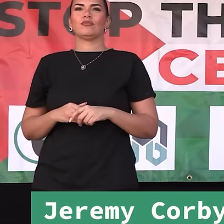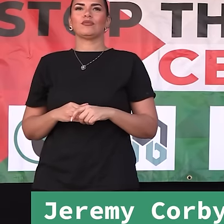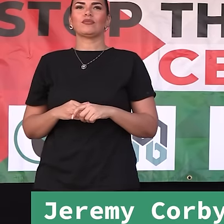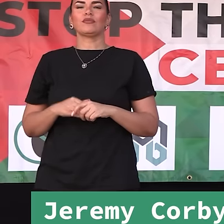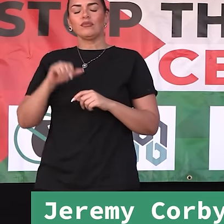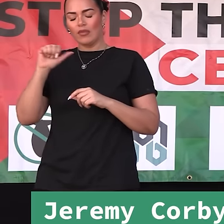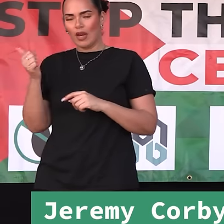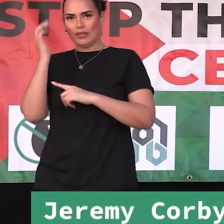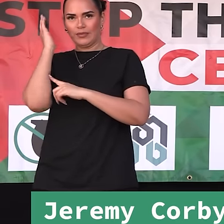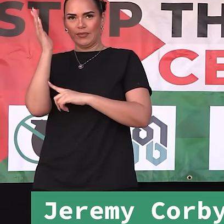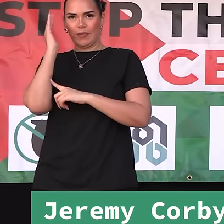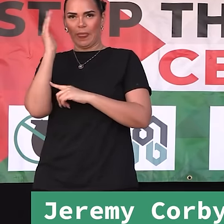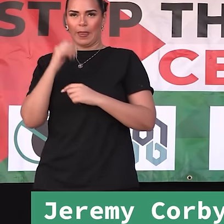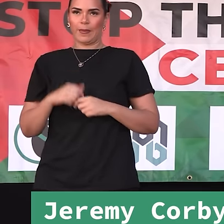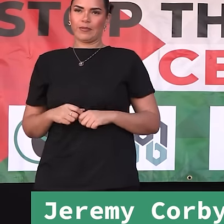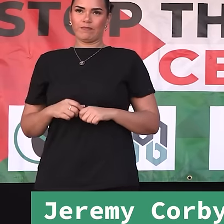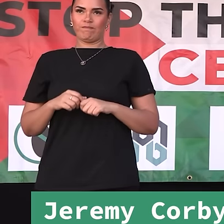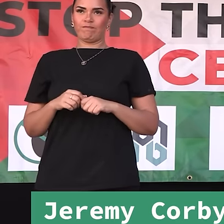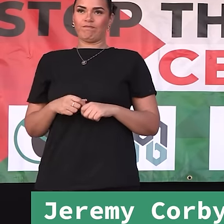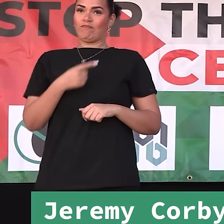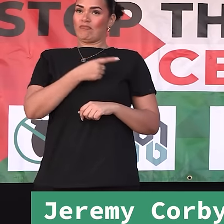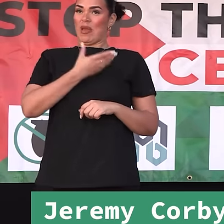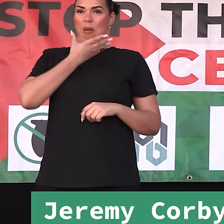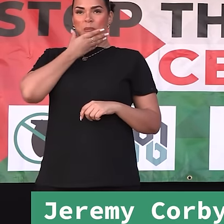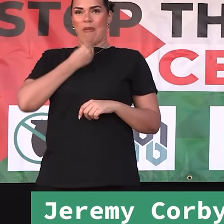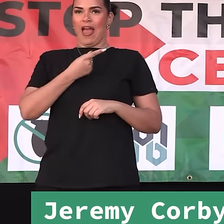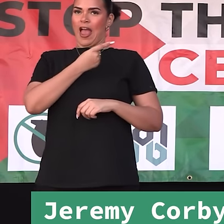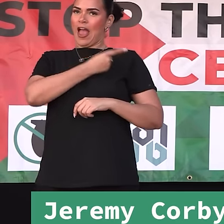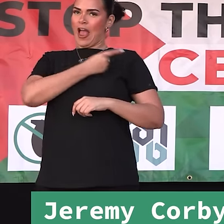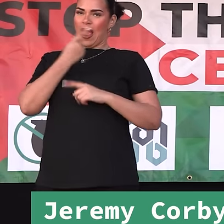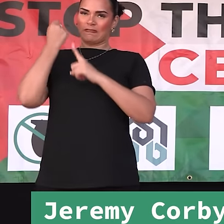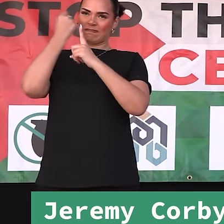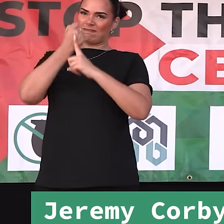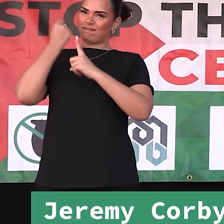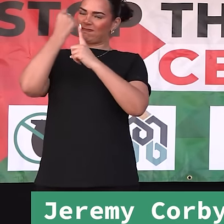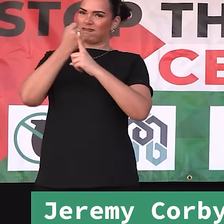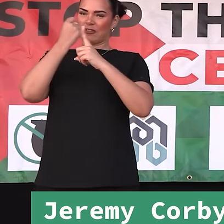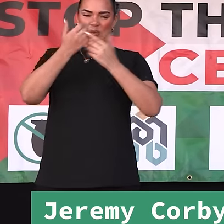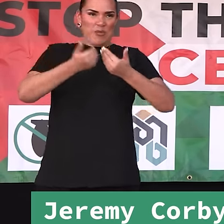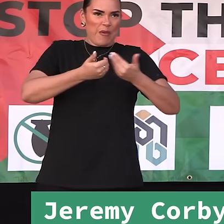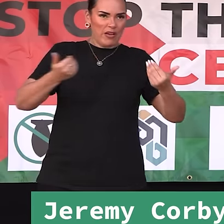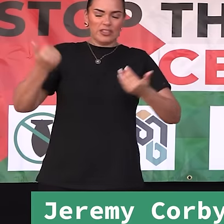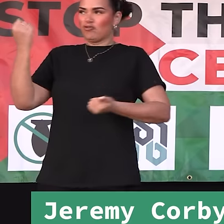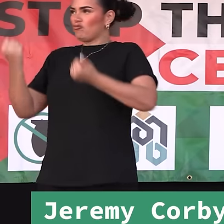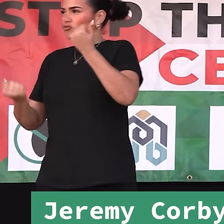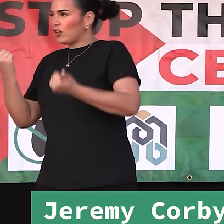Our next speaker is a man who fights apartheid and injustice wherever he finds